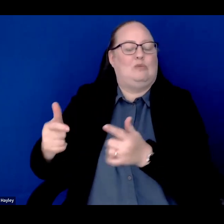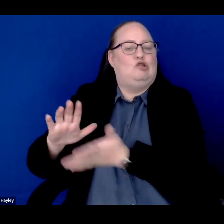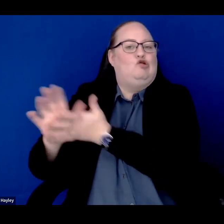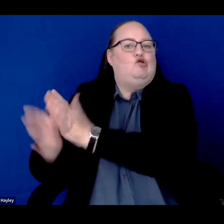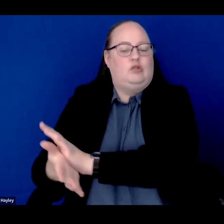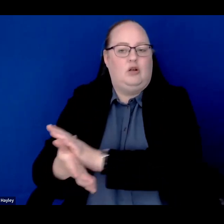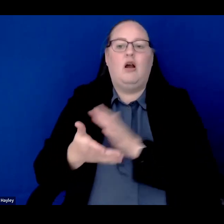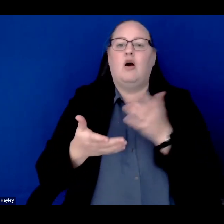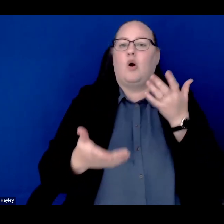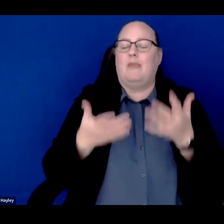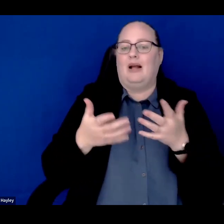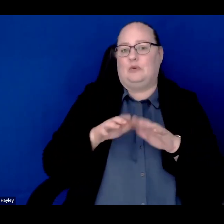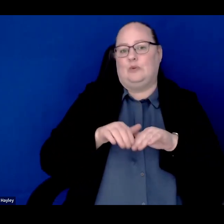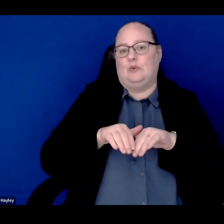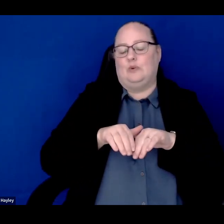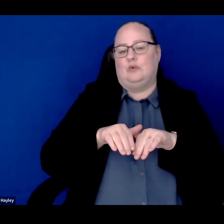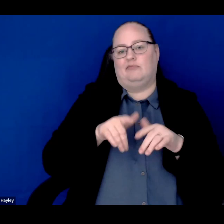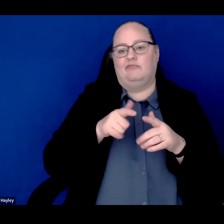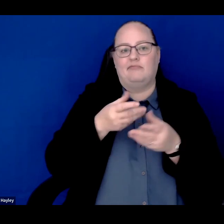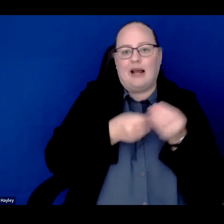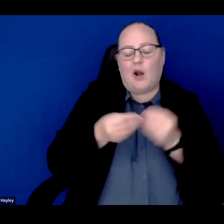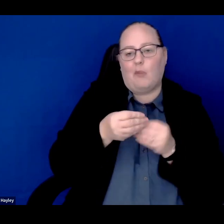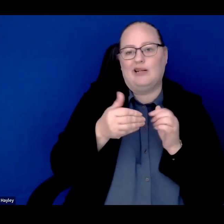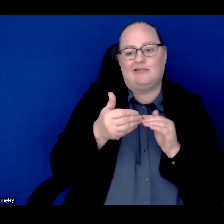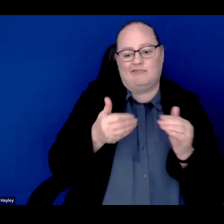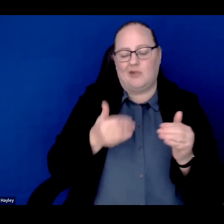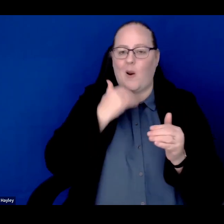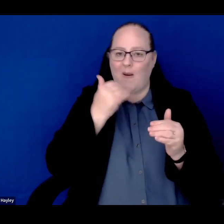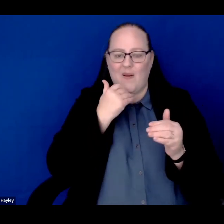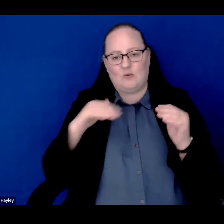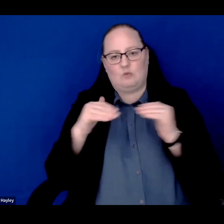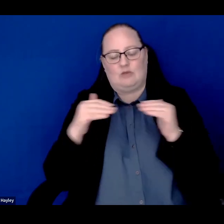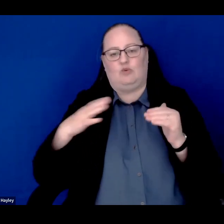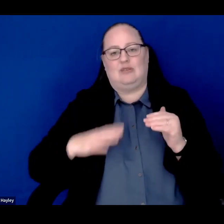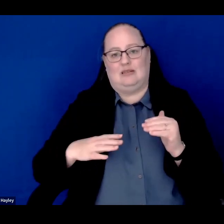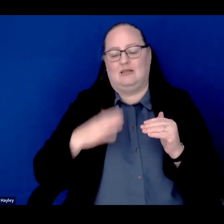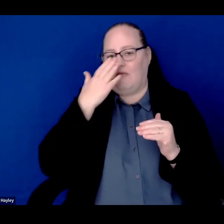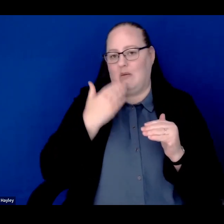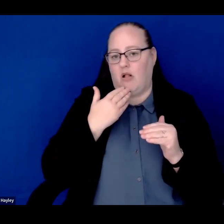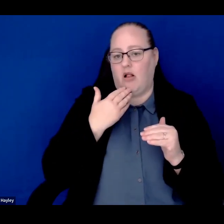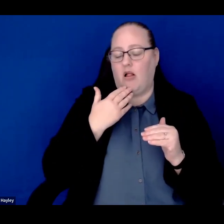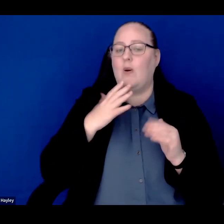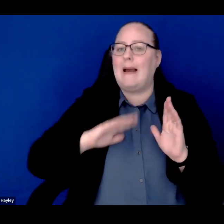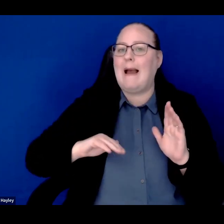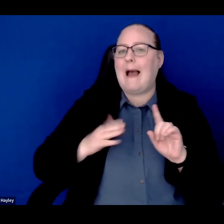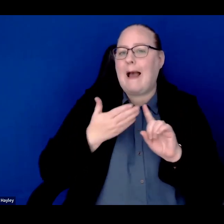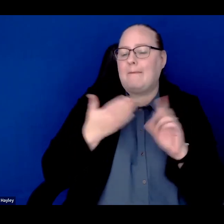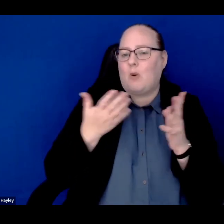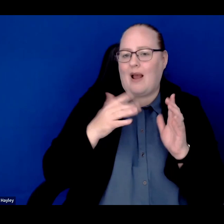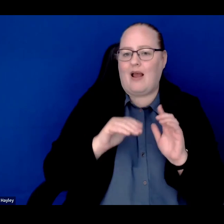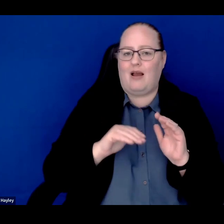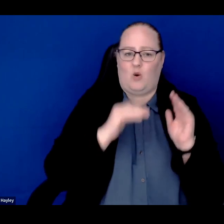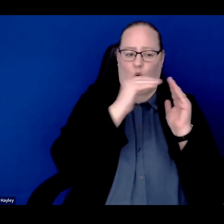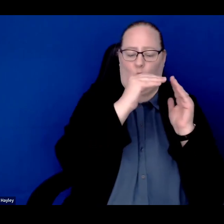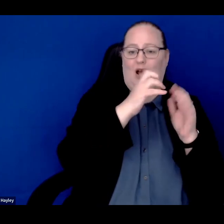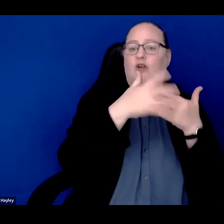left, where no country currently is, where we're meeting the needs of all people within the means of the living planet. But